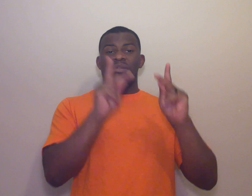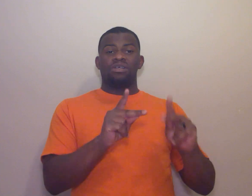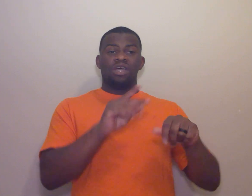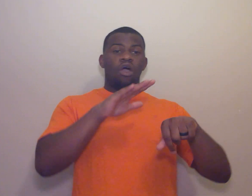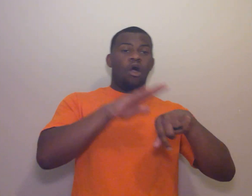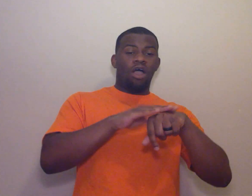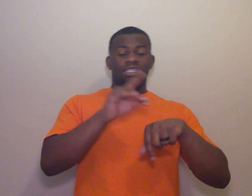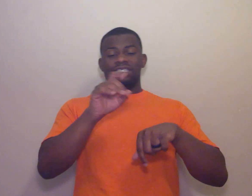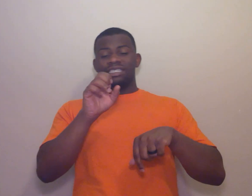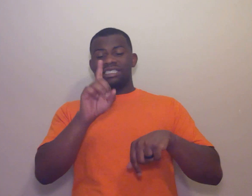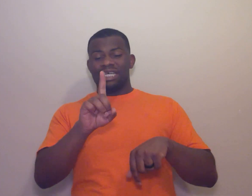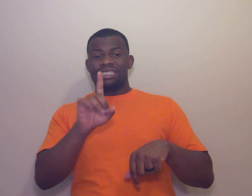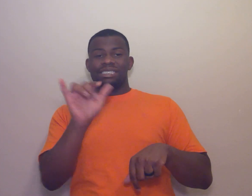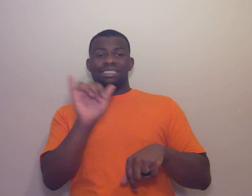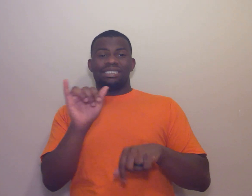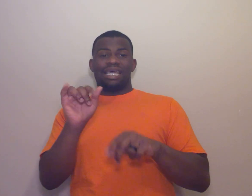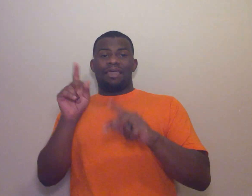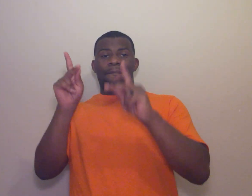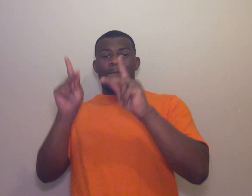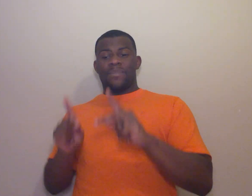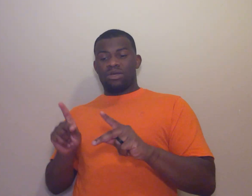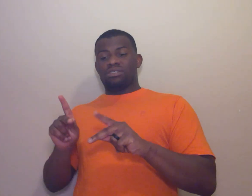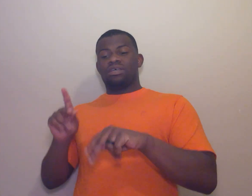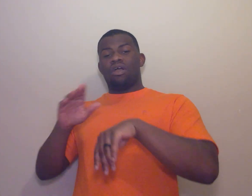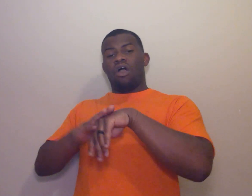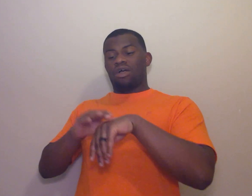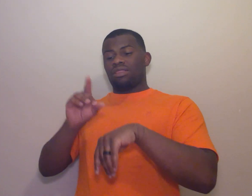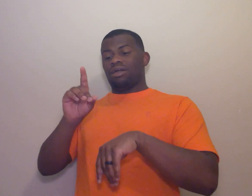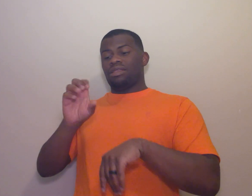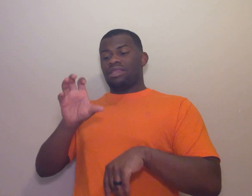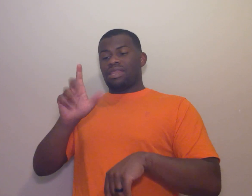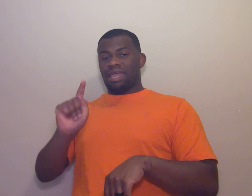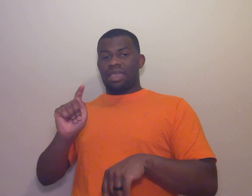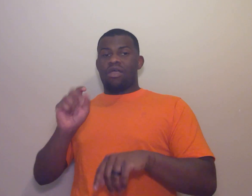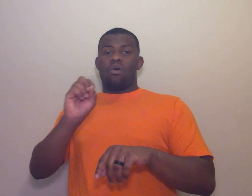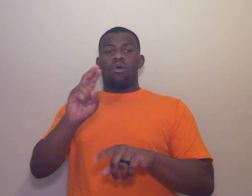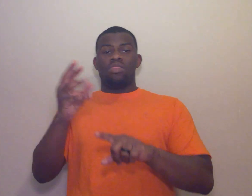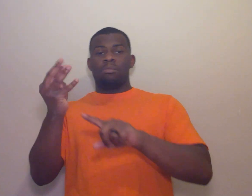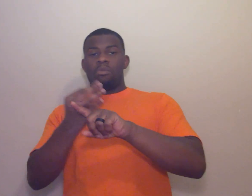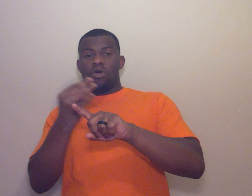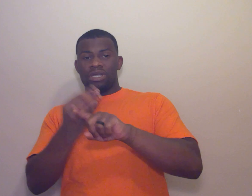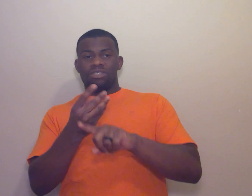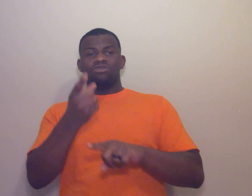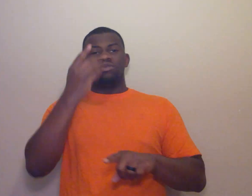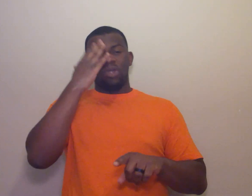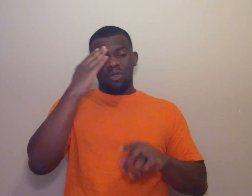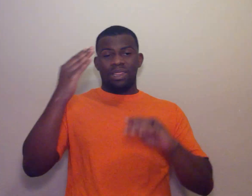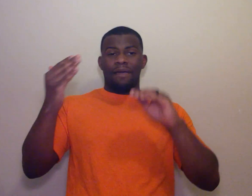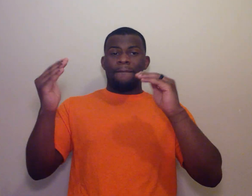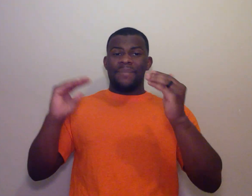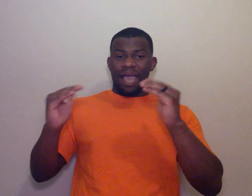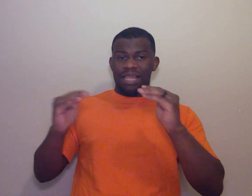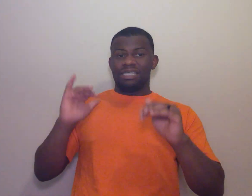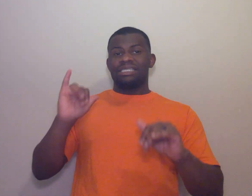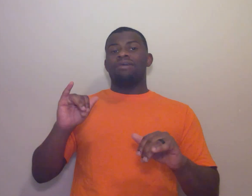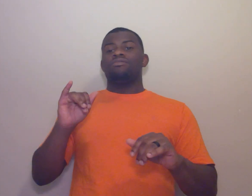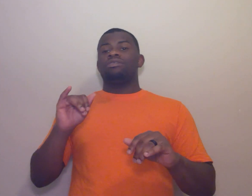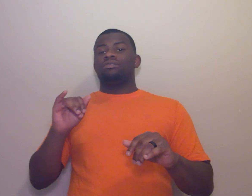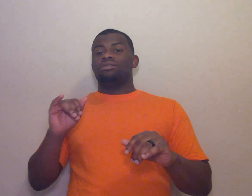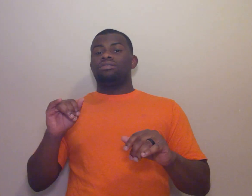same person on the debt or the mortgage. And the mortgage, the balance that was agreed to be paid for the